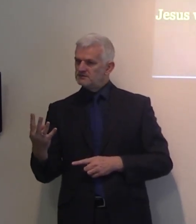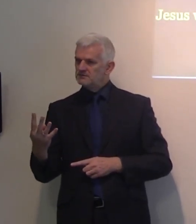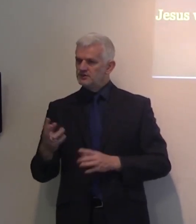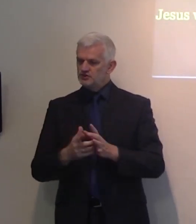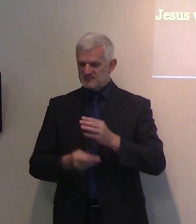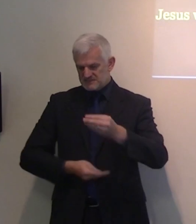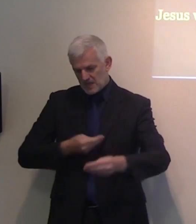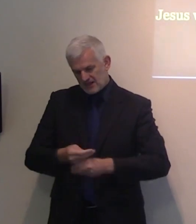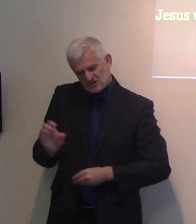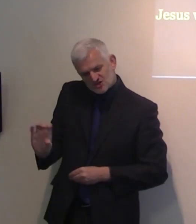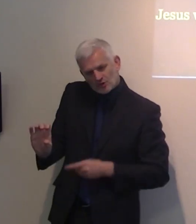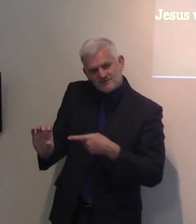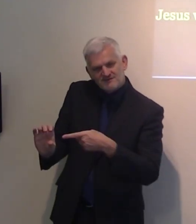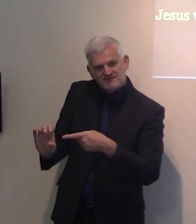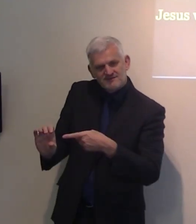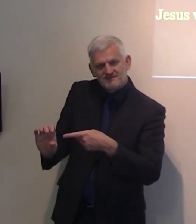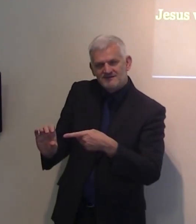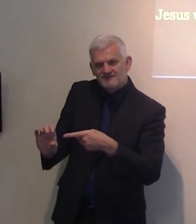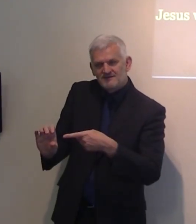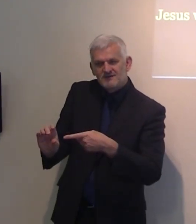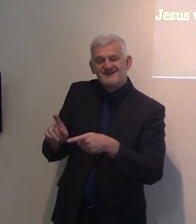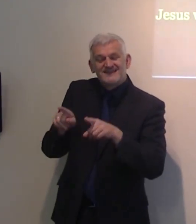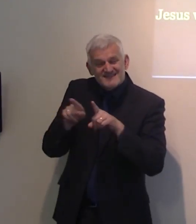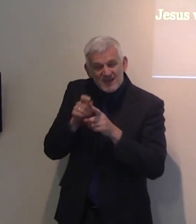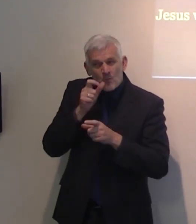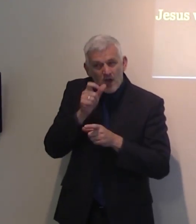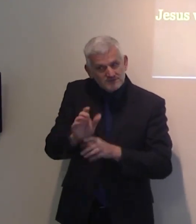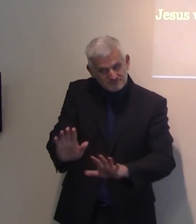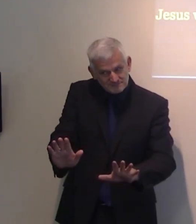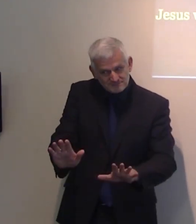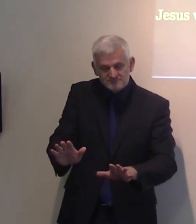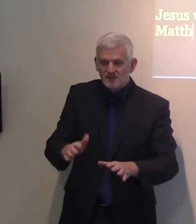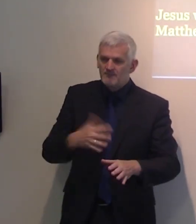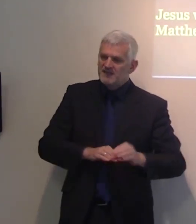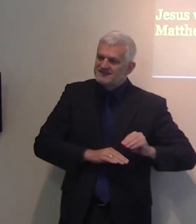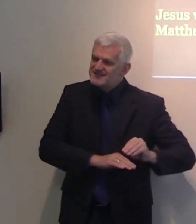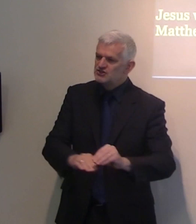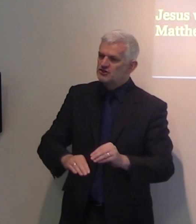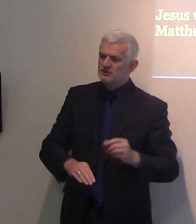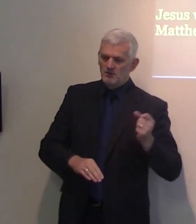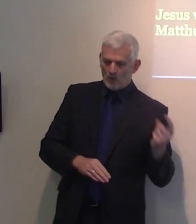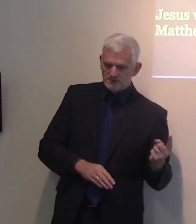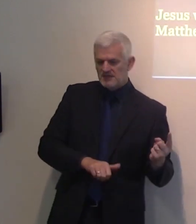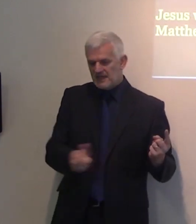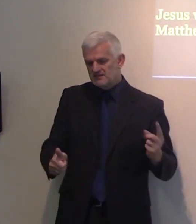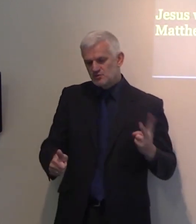You will not find exactly the same words. He gave it on three different occasions, using different